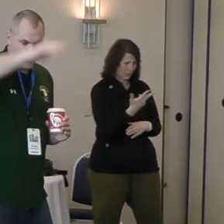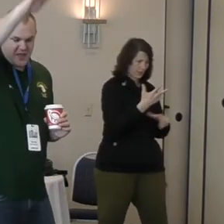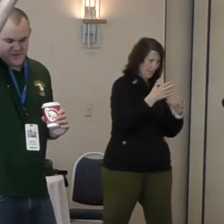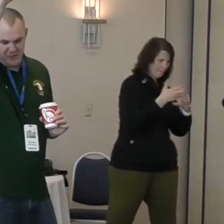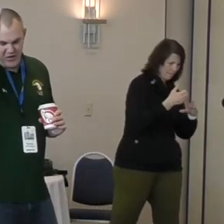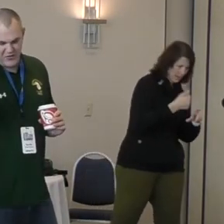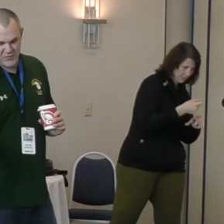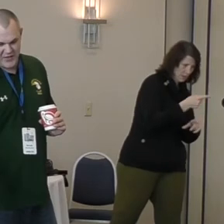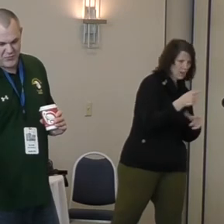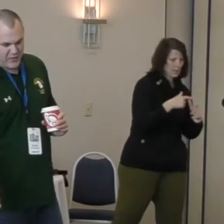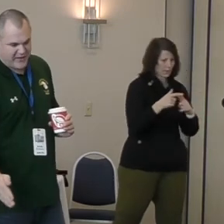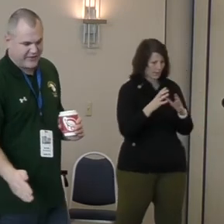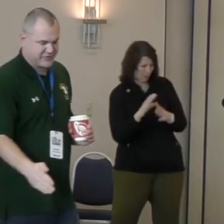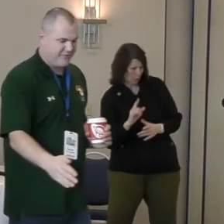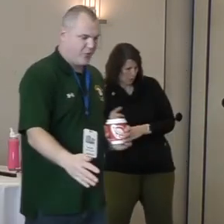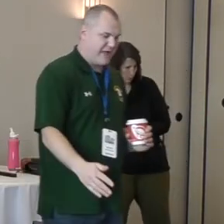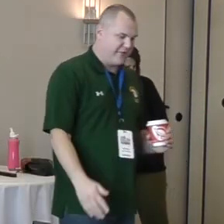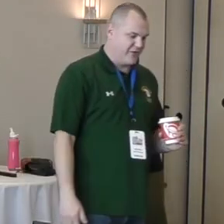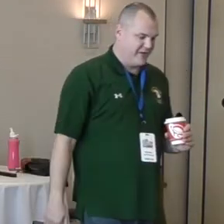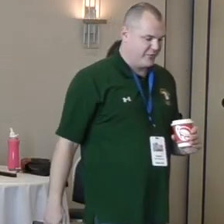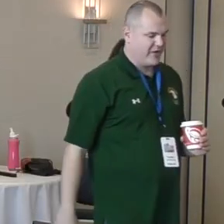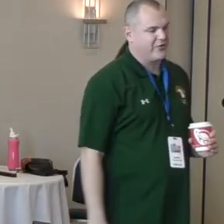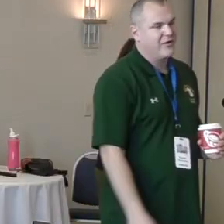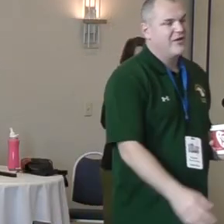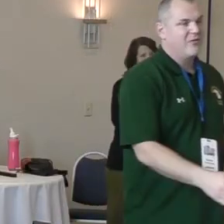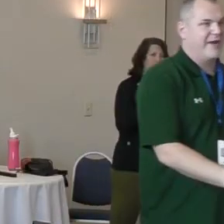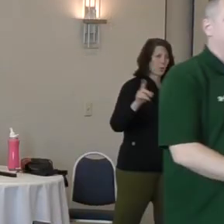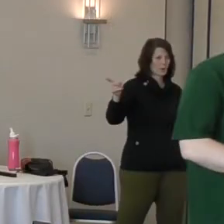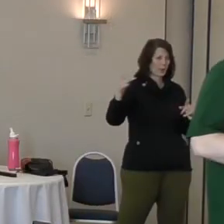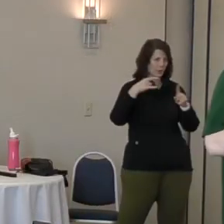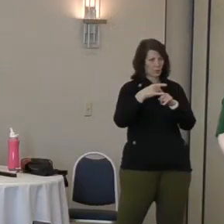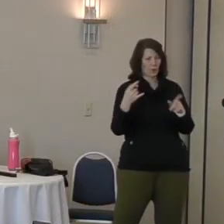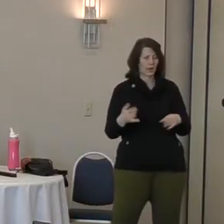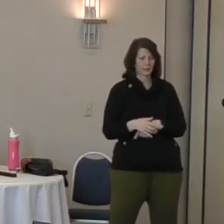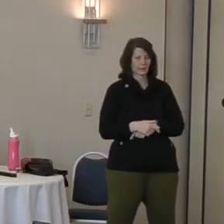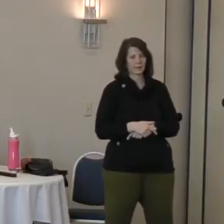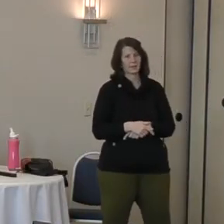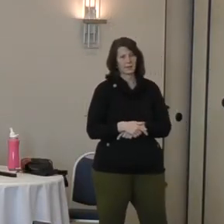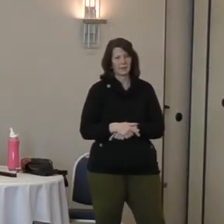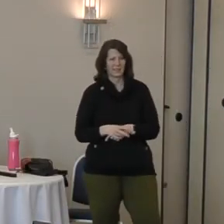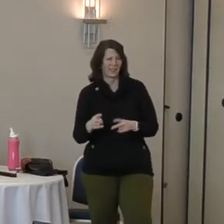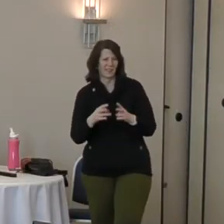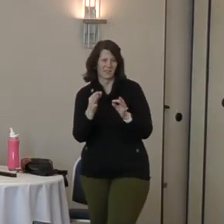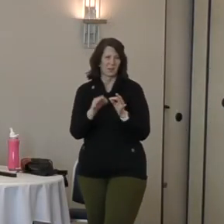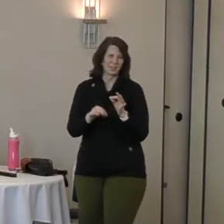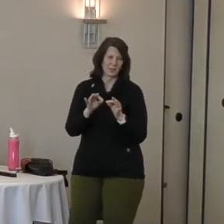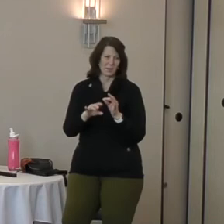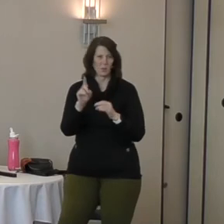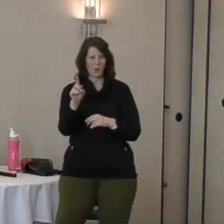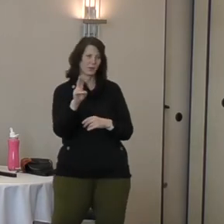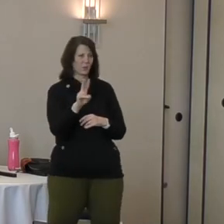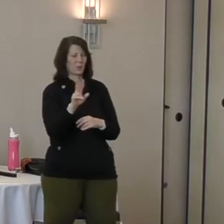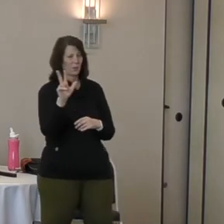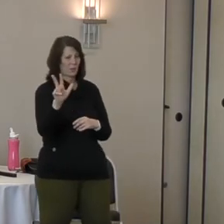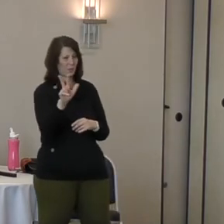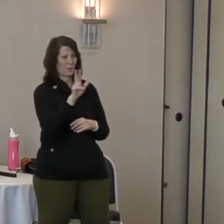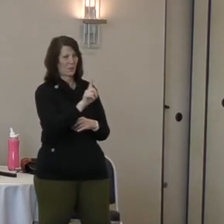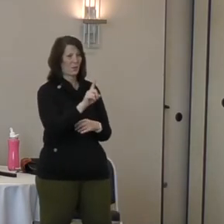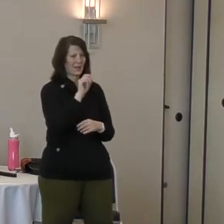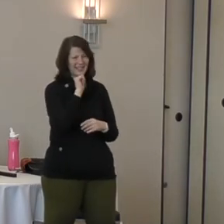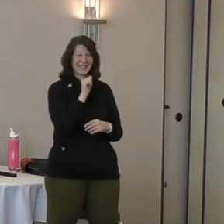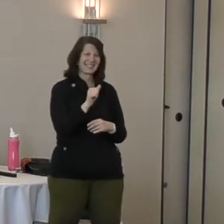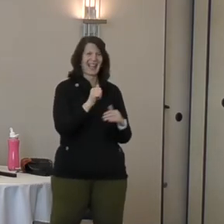crash ball, and the ball goes wide to a wing, and there's a forward out there to be the runner, right? That's a very simplistic 1-3-3-1, but it's